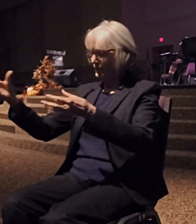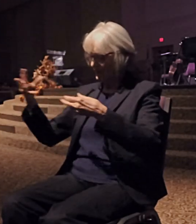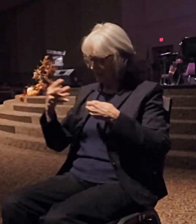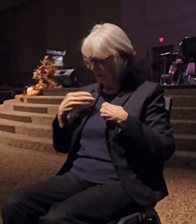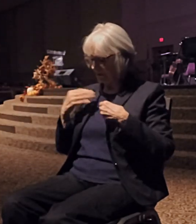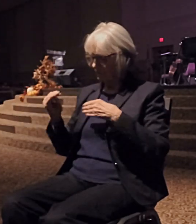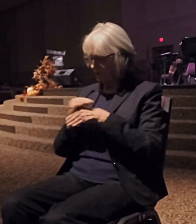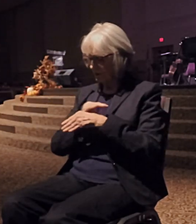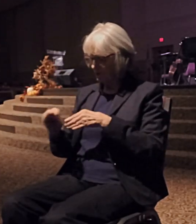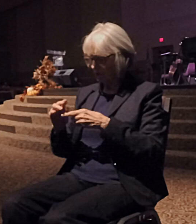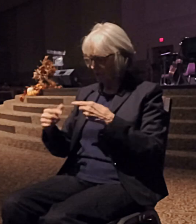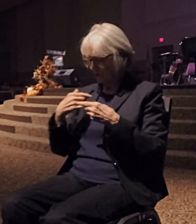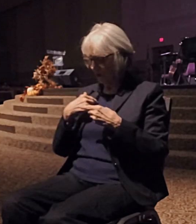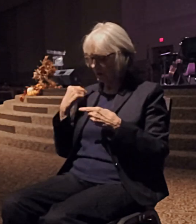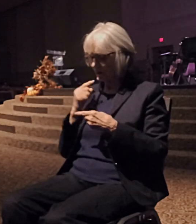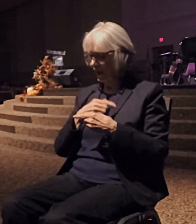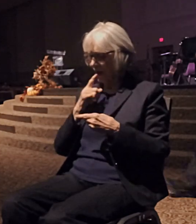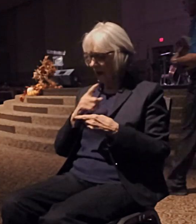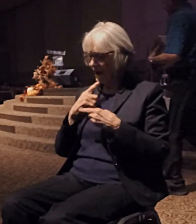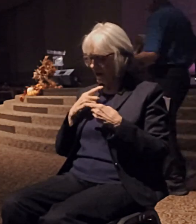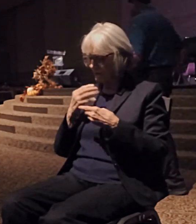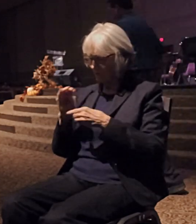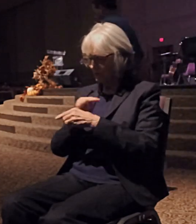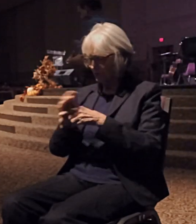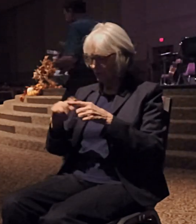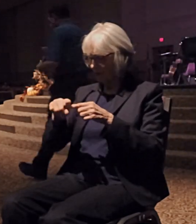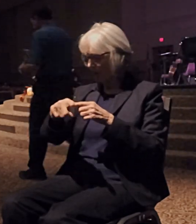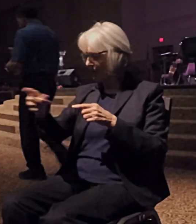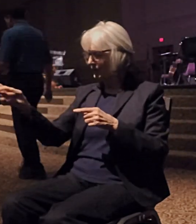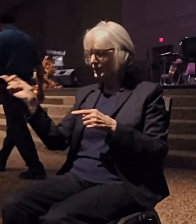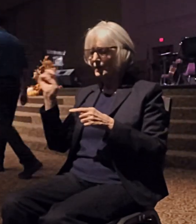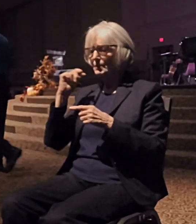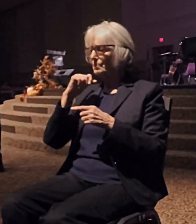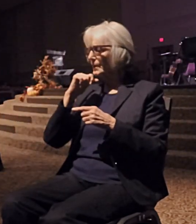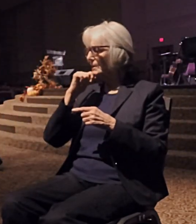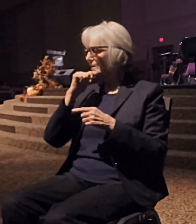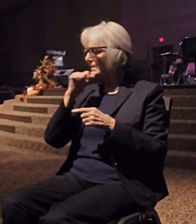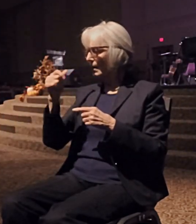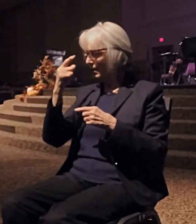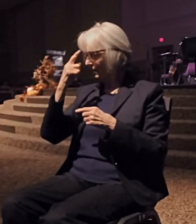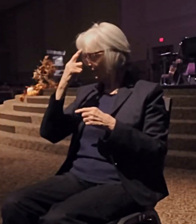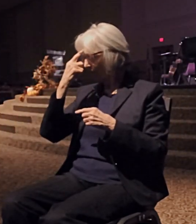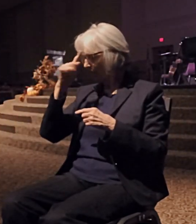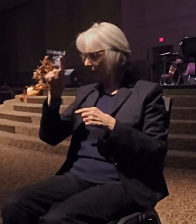built up. But it does not exist primarily for my needs.